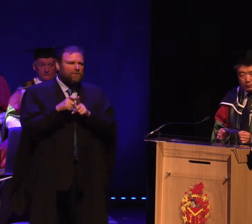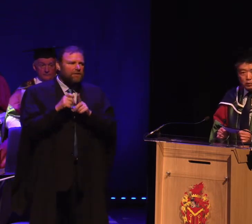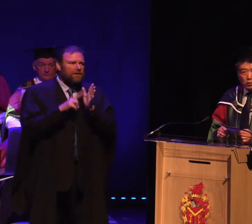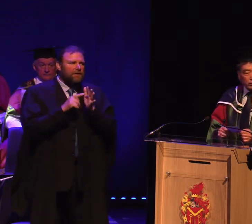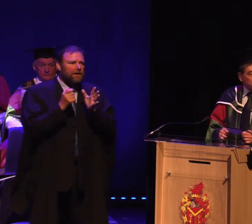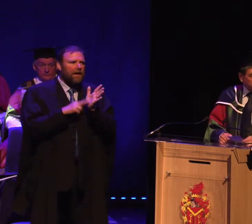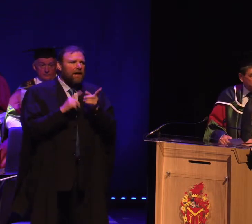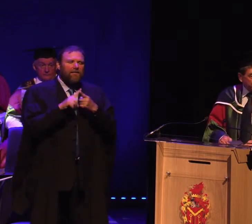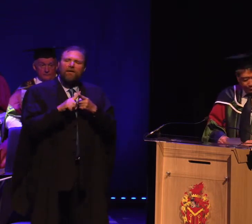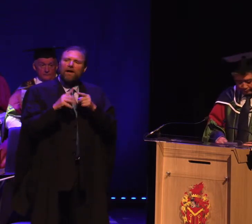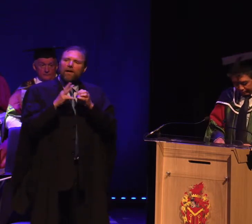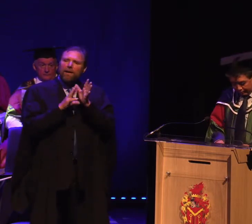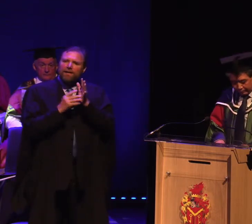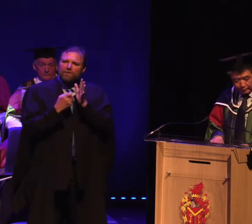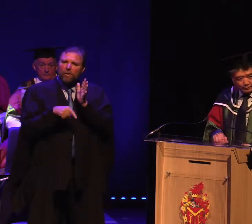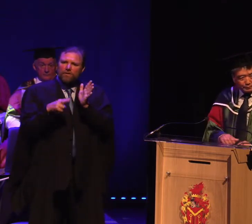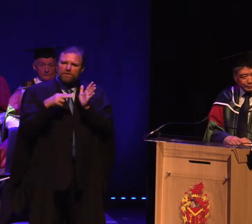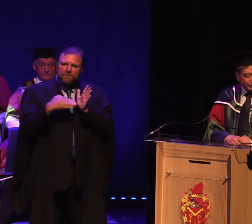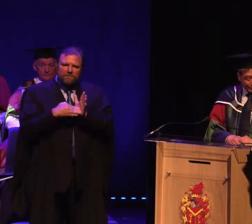and Ben North.